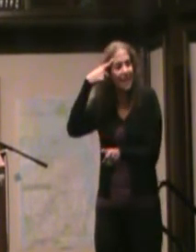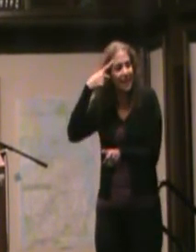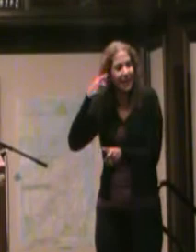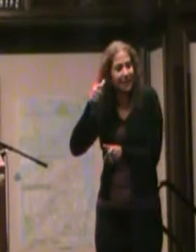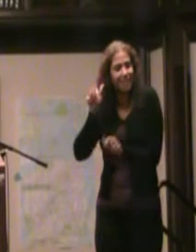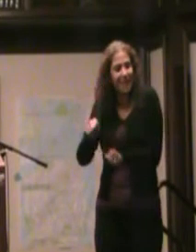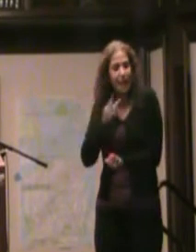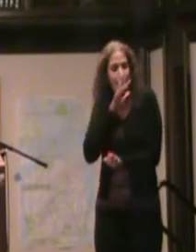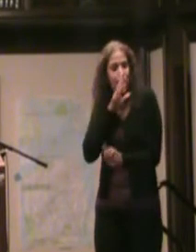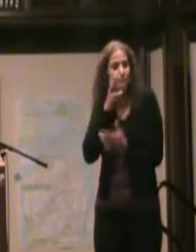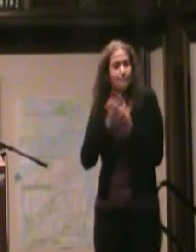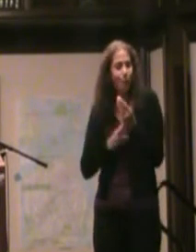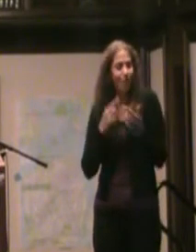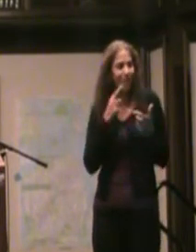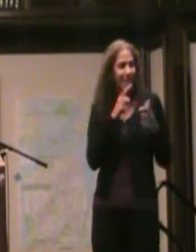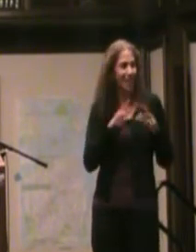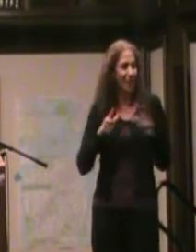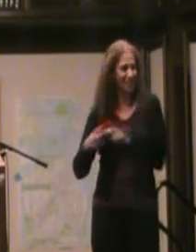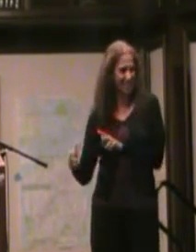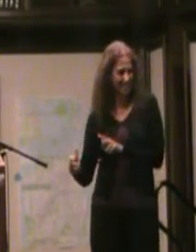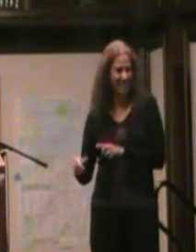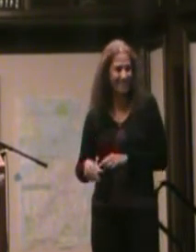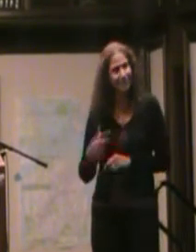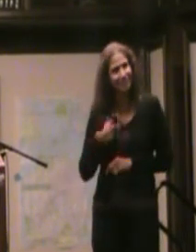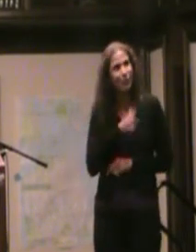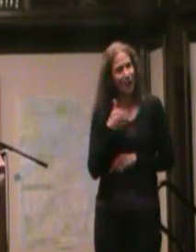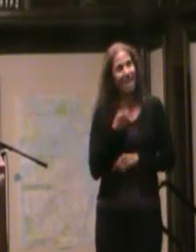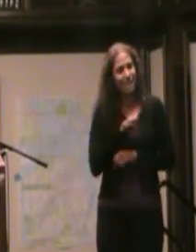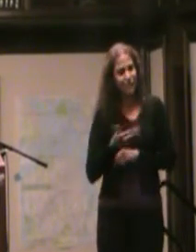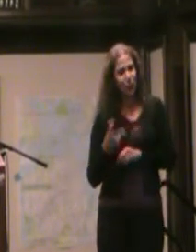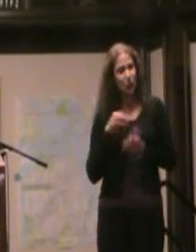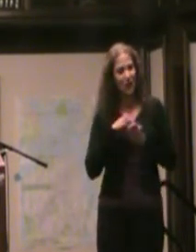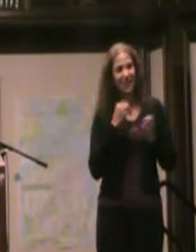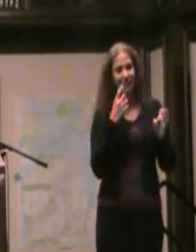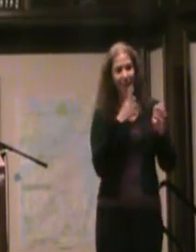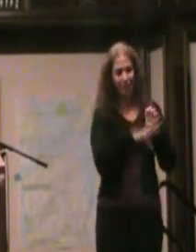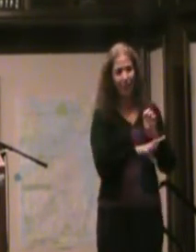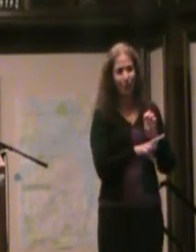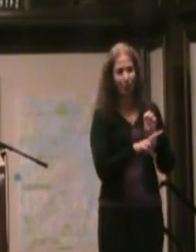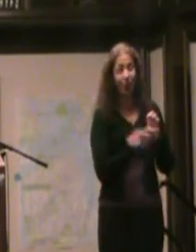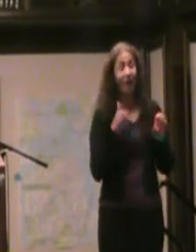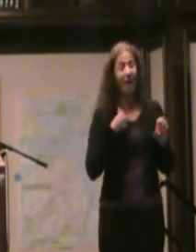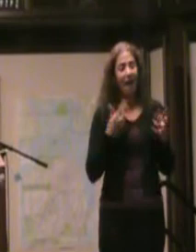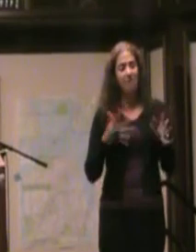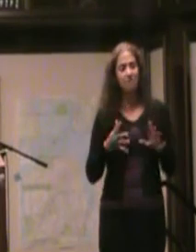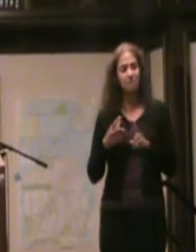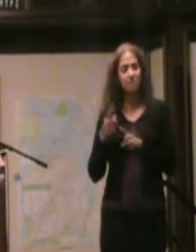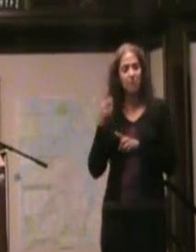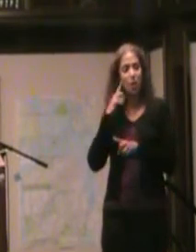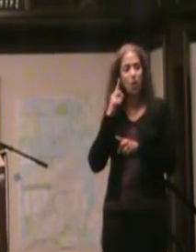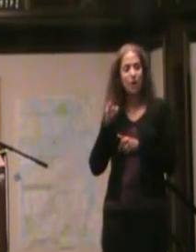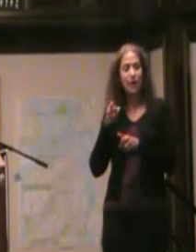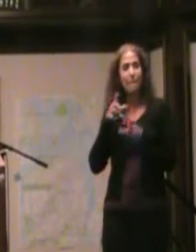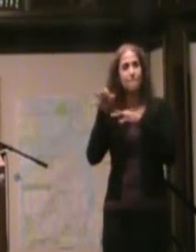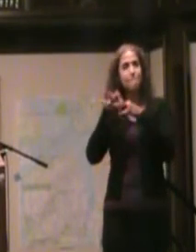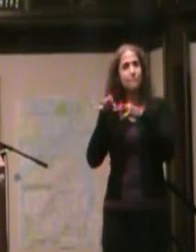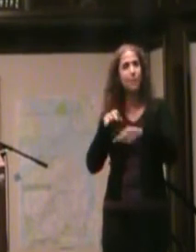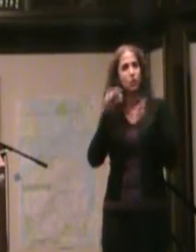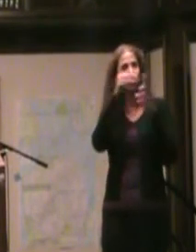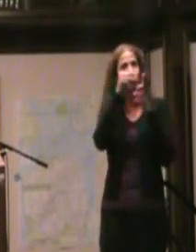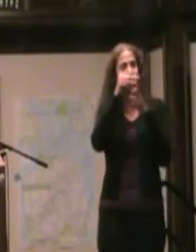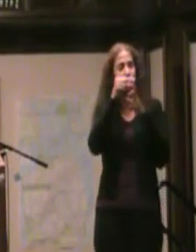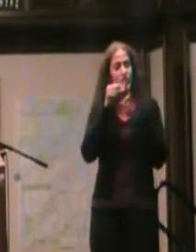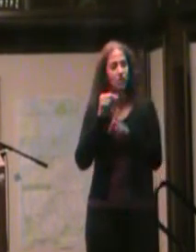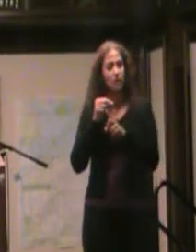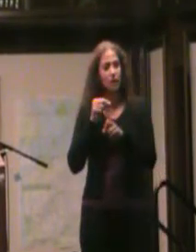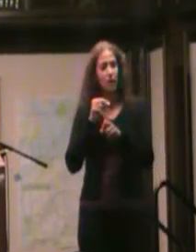And so we have a few of those in El Paso. And I heard him explain the concept of juez magistrado, the